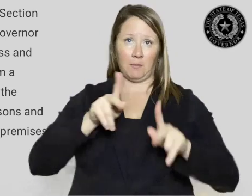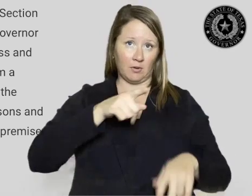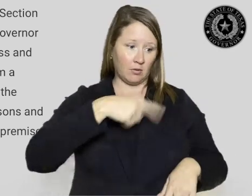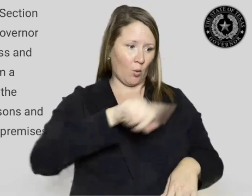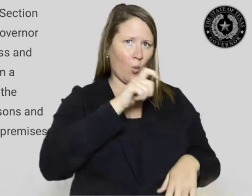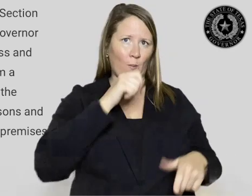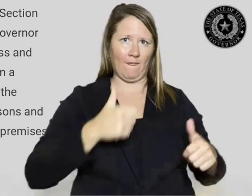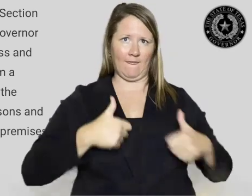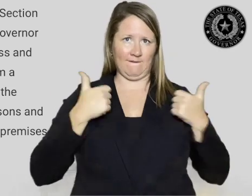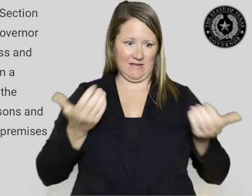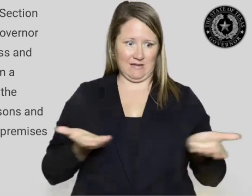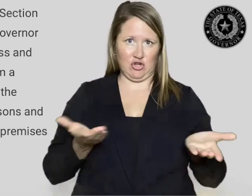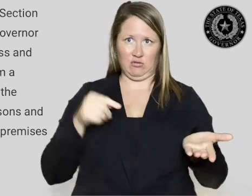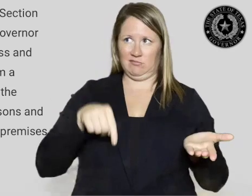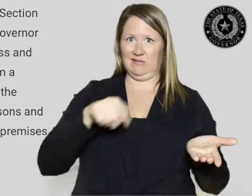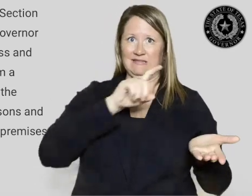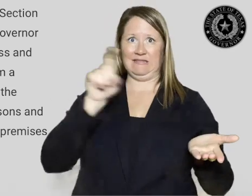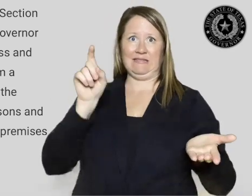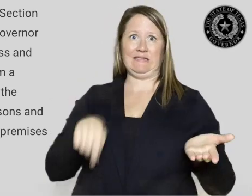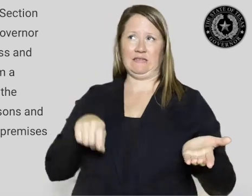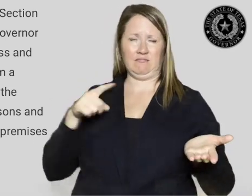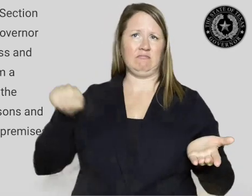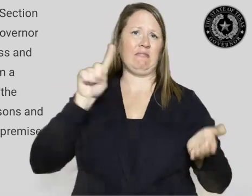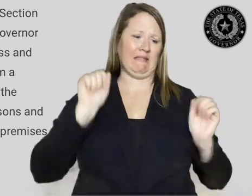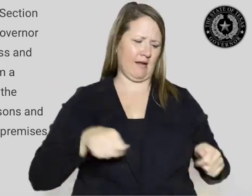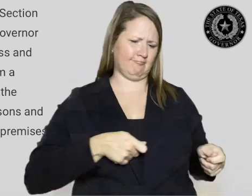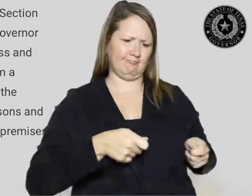occupancy of premises in the area. And